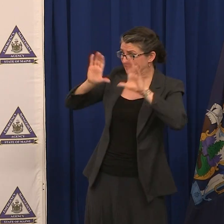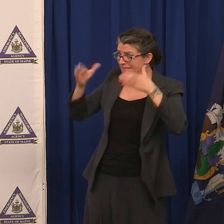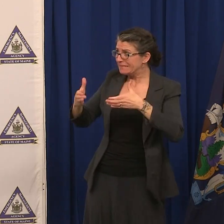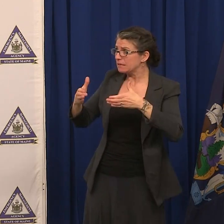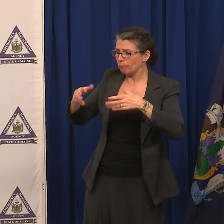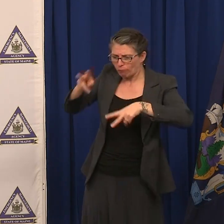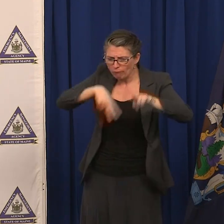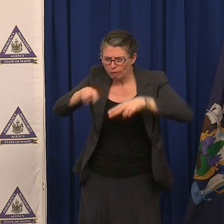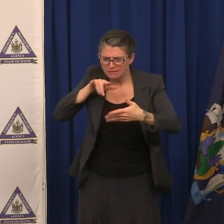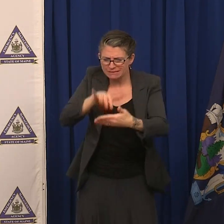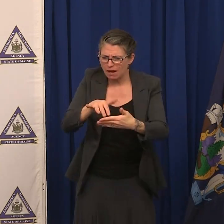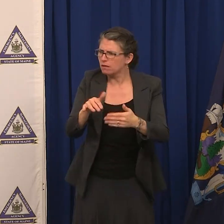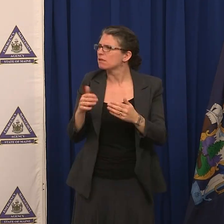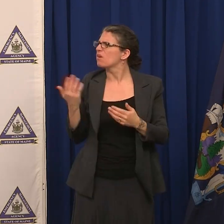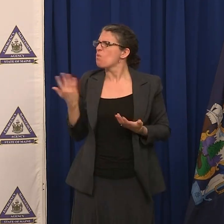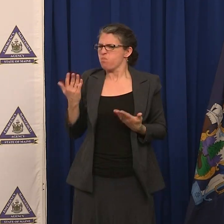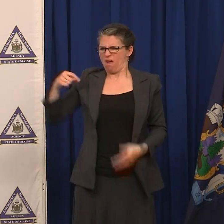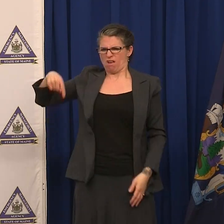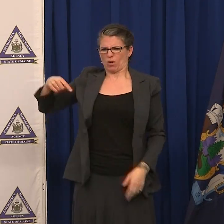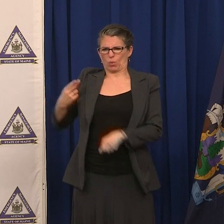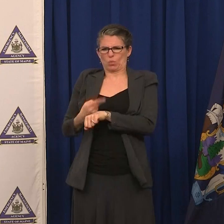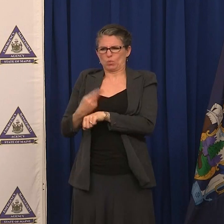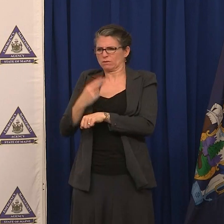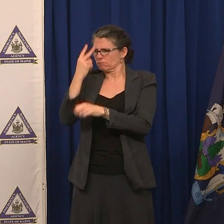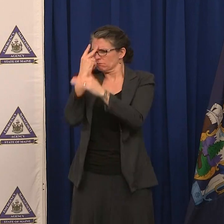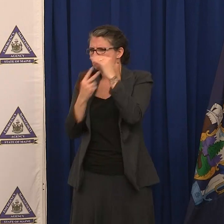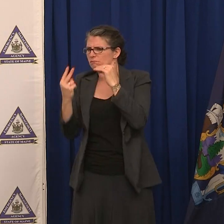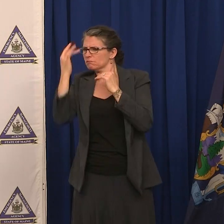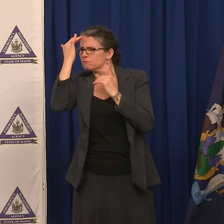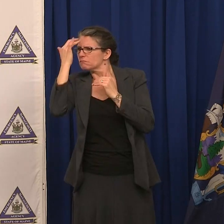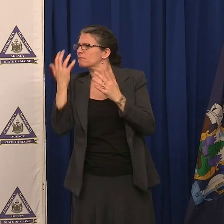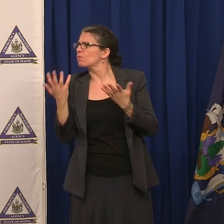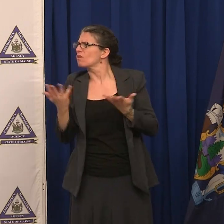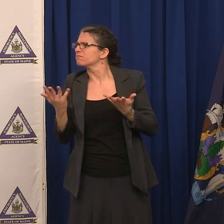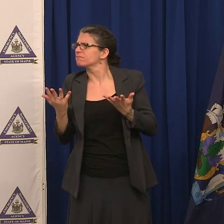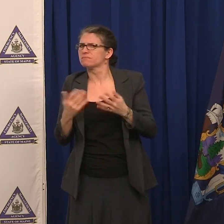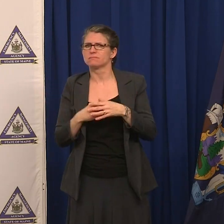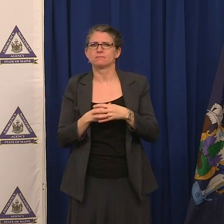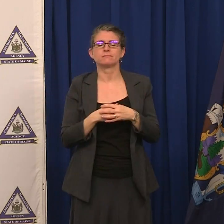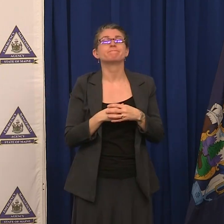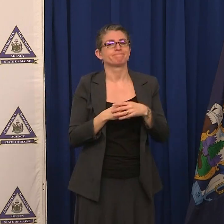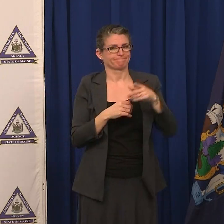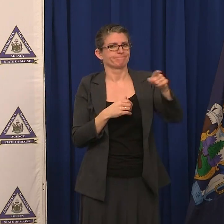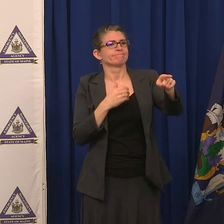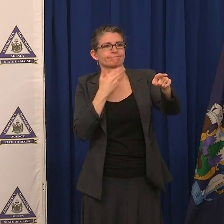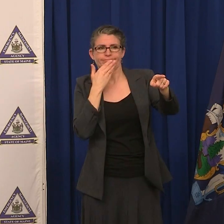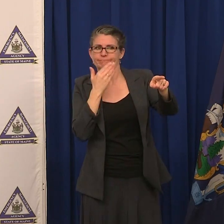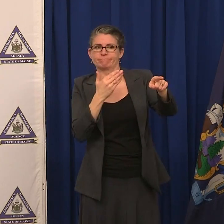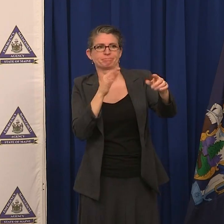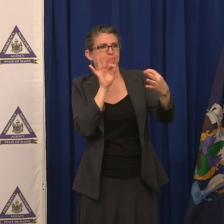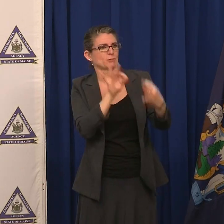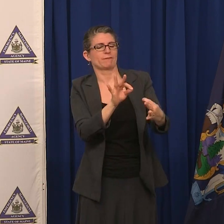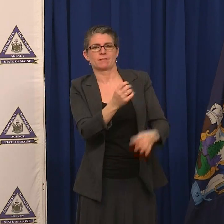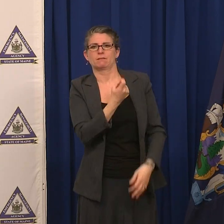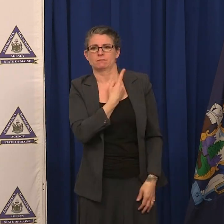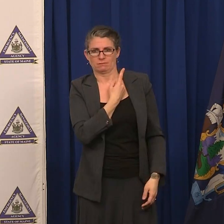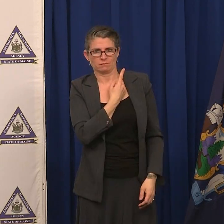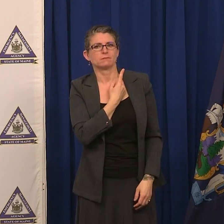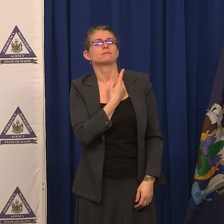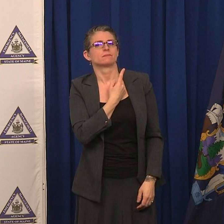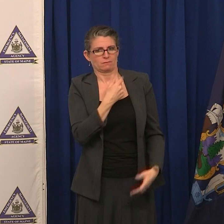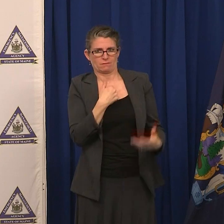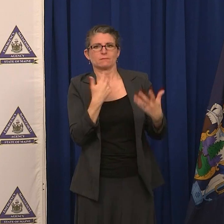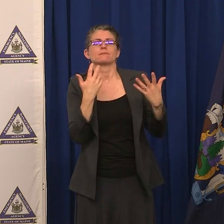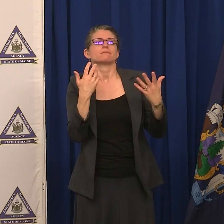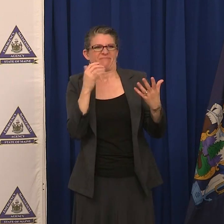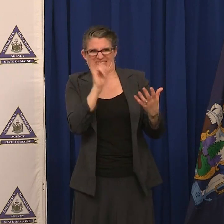Kevin's question is great, probably because he's captured exactly what we're doing. So Kevin's question is around modeling. And how do we go about